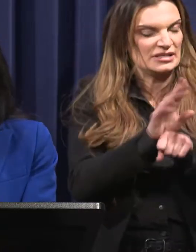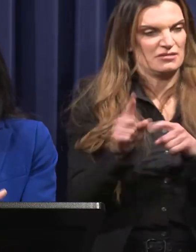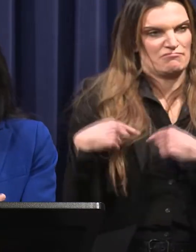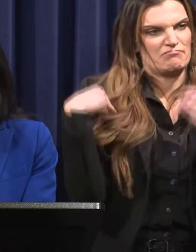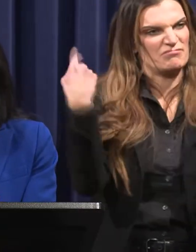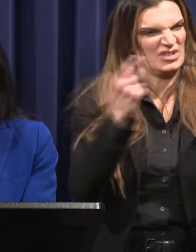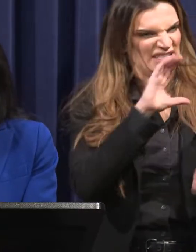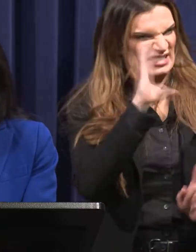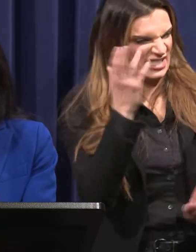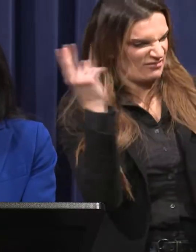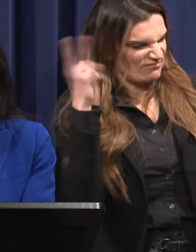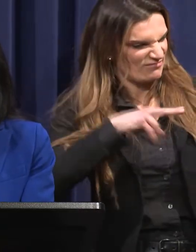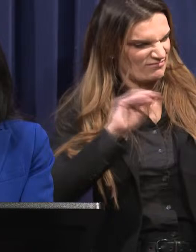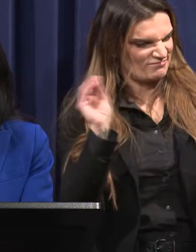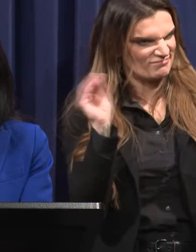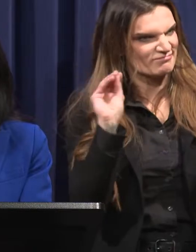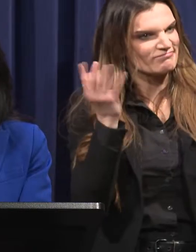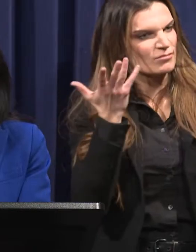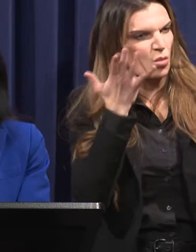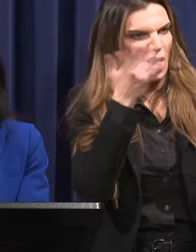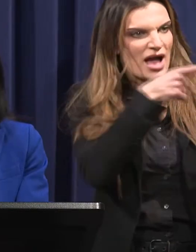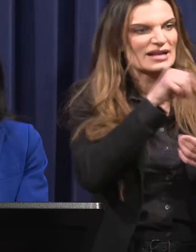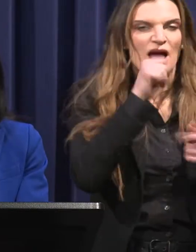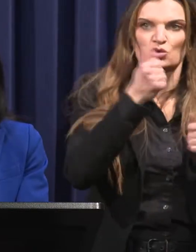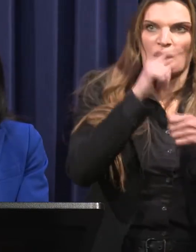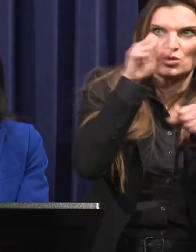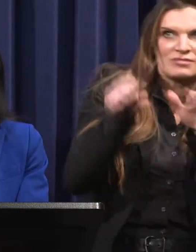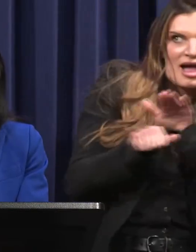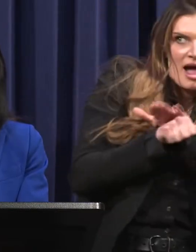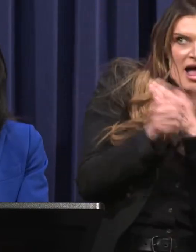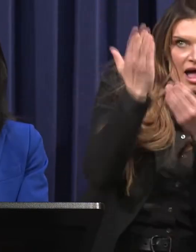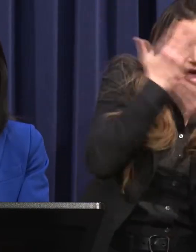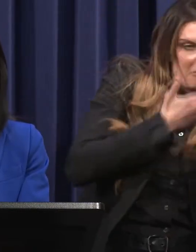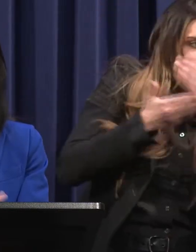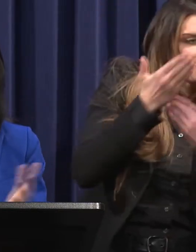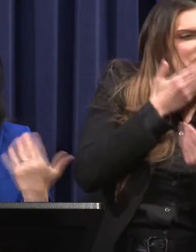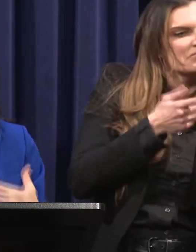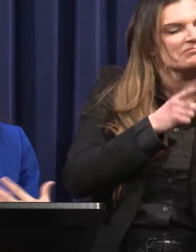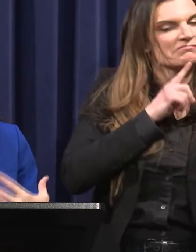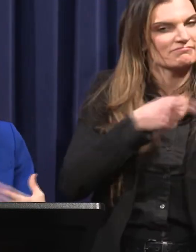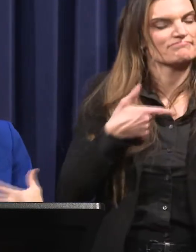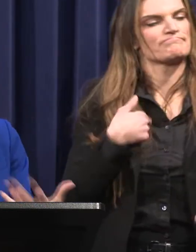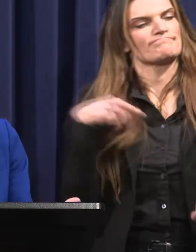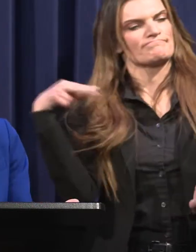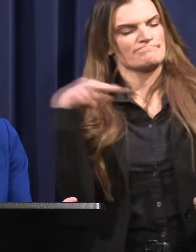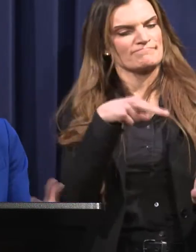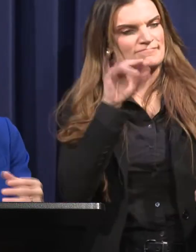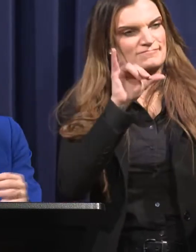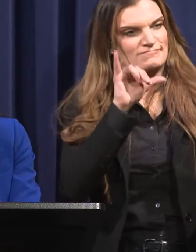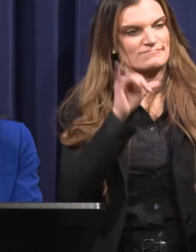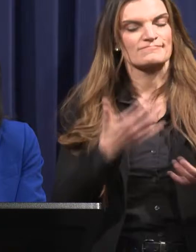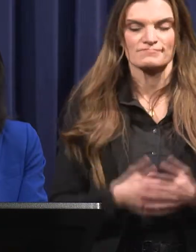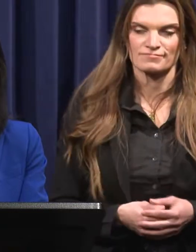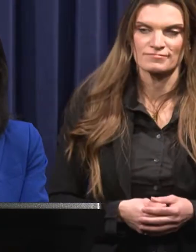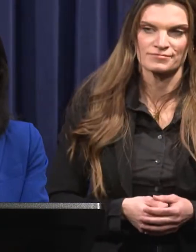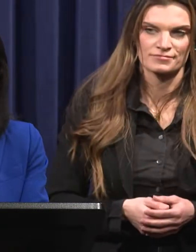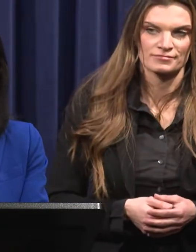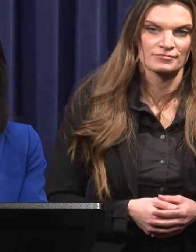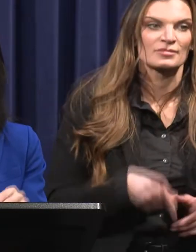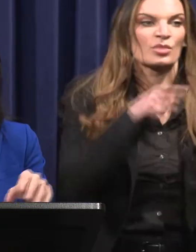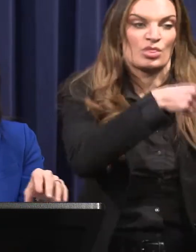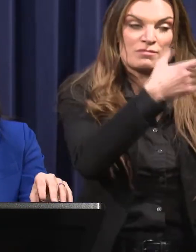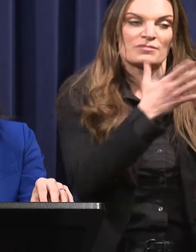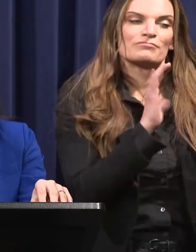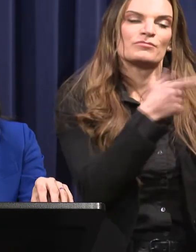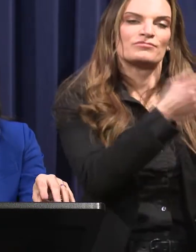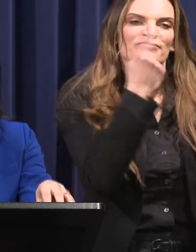that we'll have an affidavit that's going to be available that will provide information that I can't provide to you, but I think